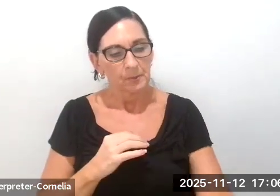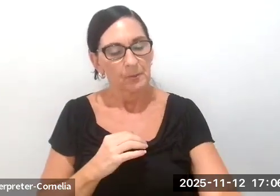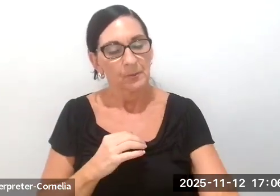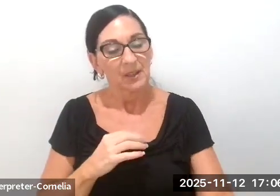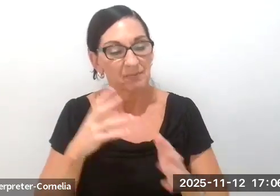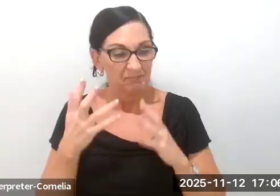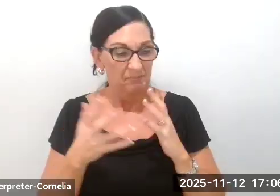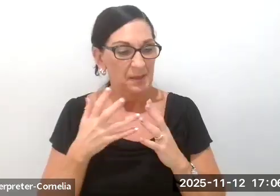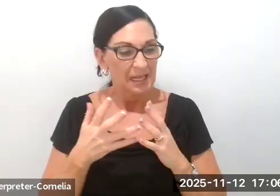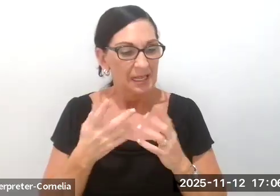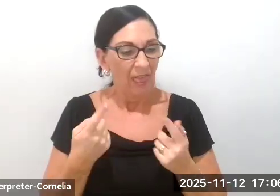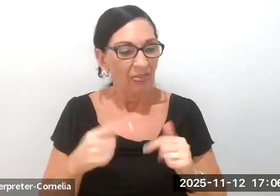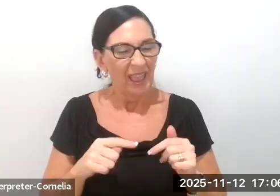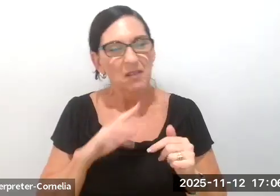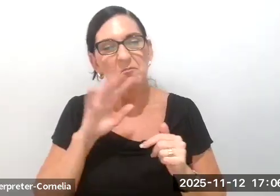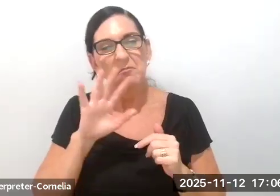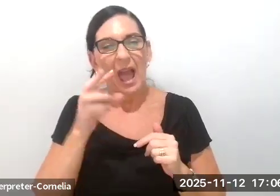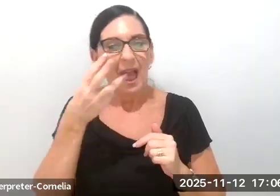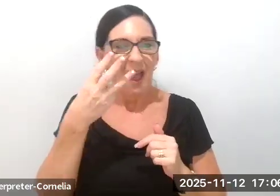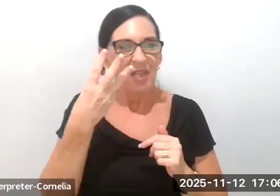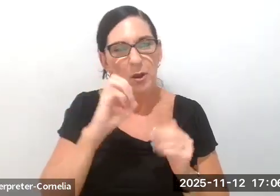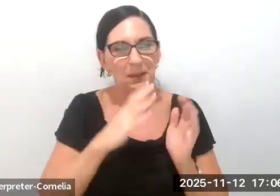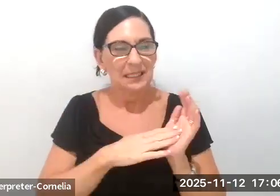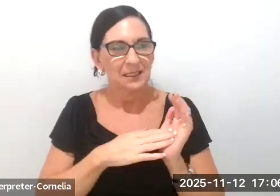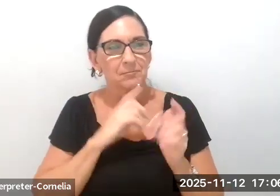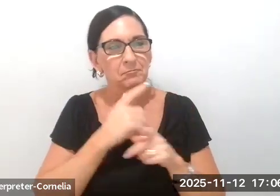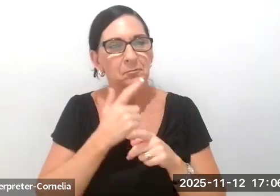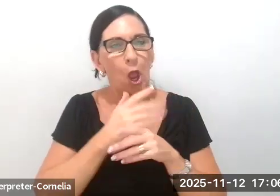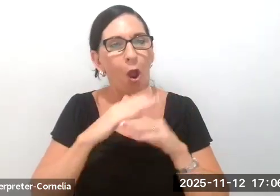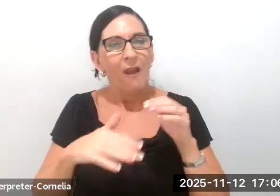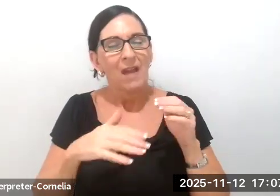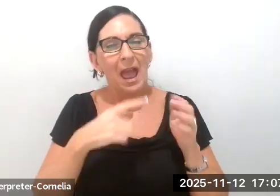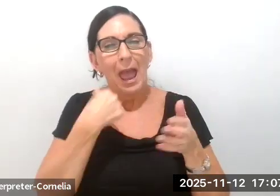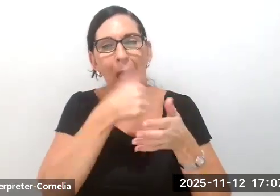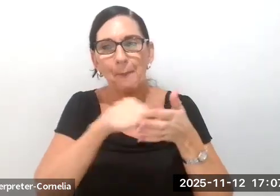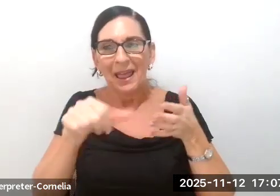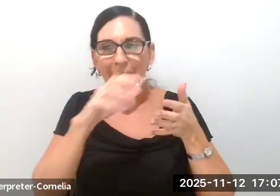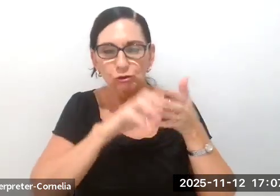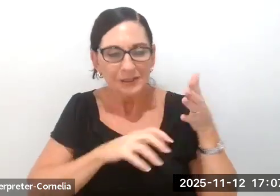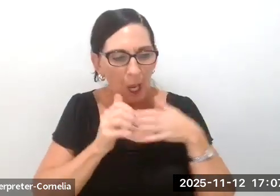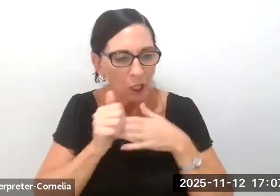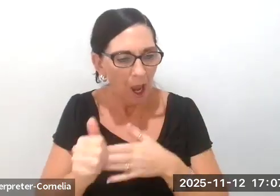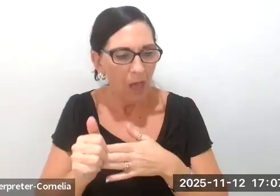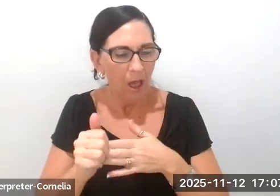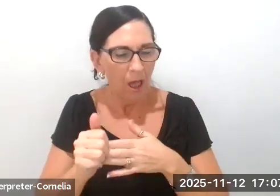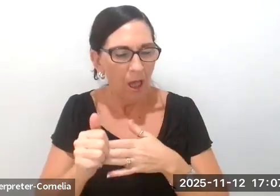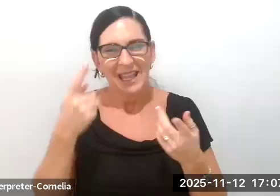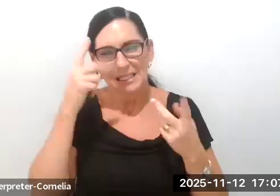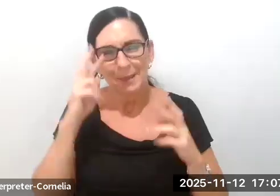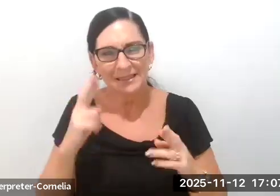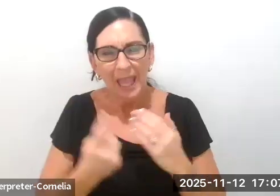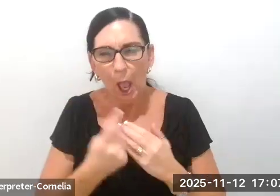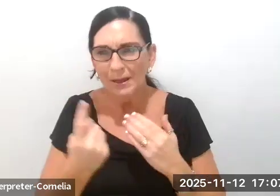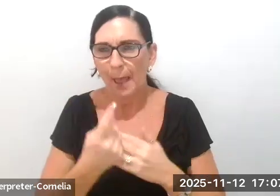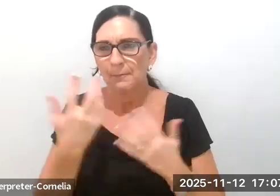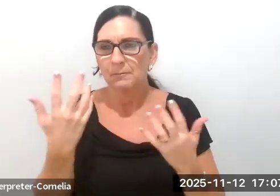spend roughly 30 minutes talking through the application guidelines, including the expected outcomes, the types of funding